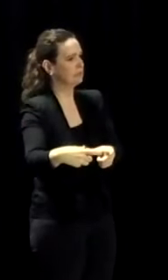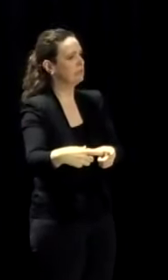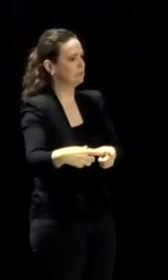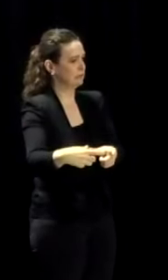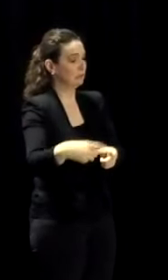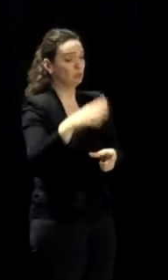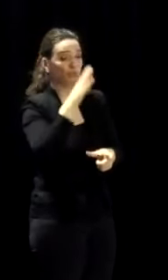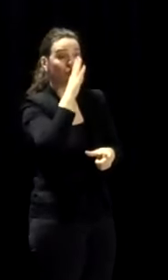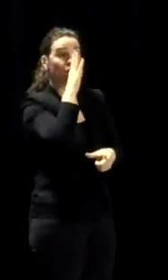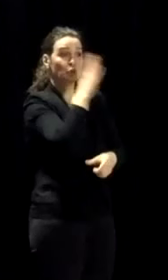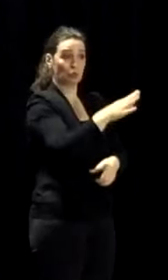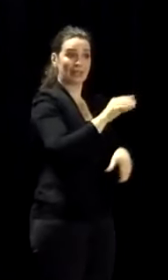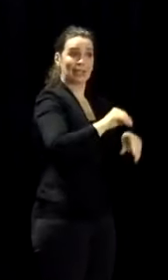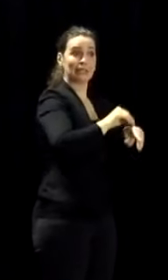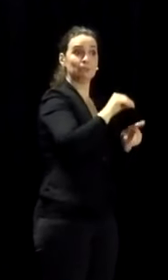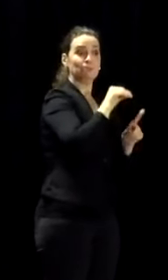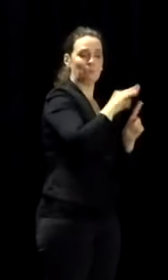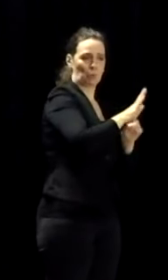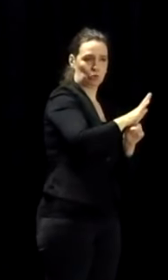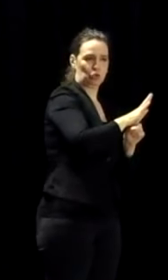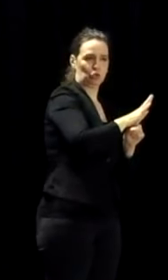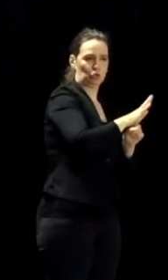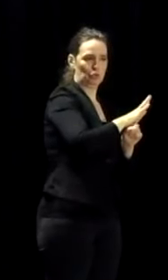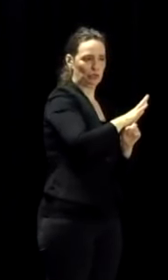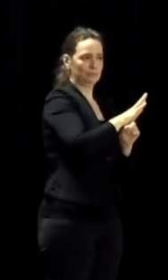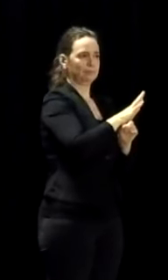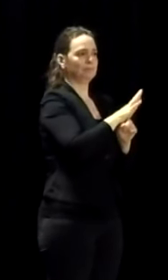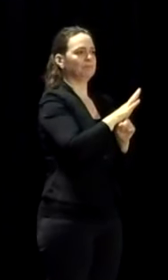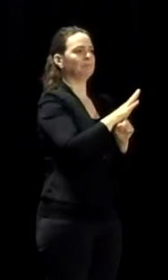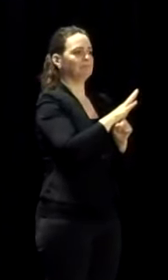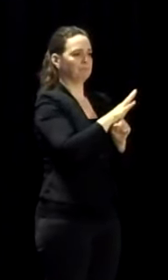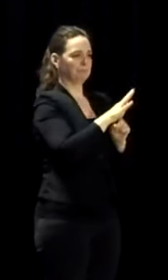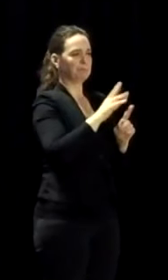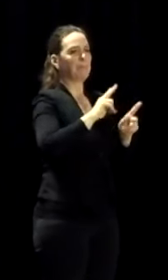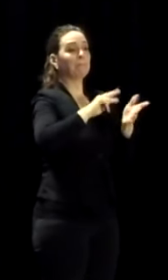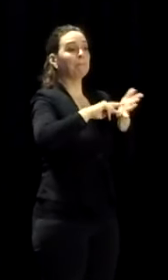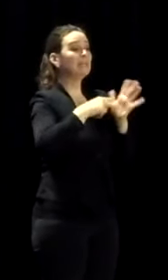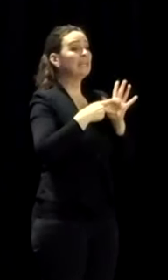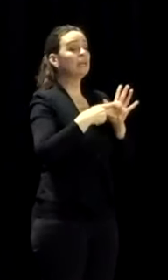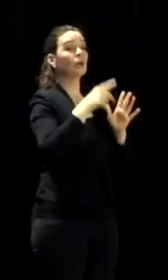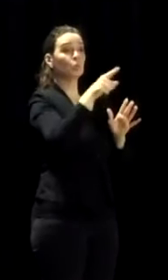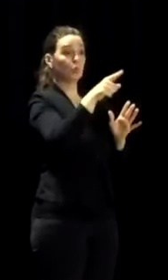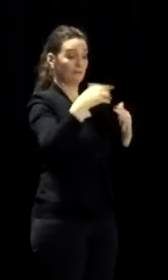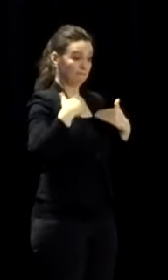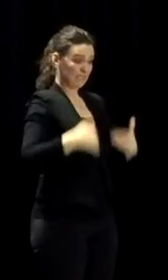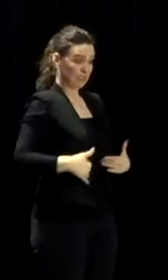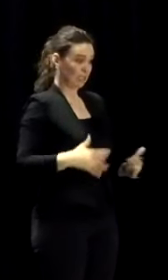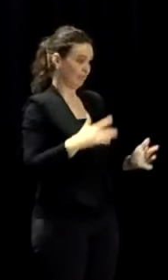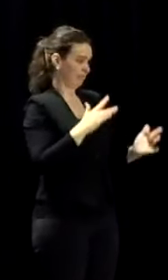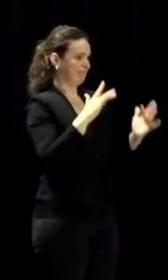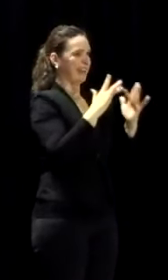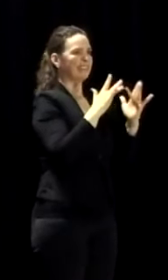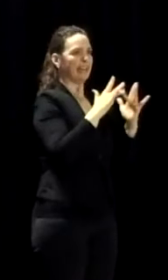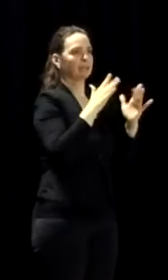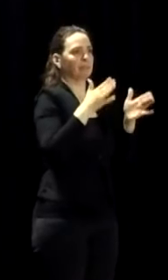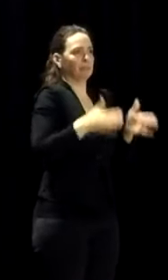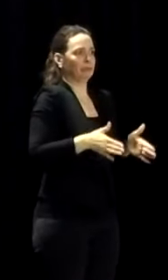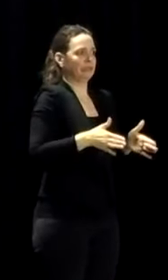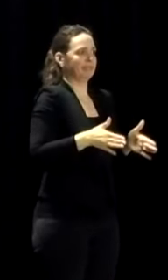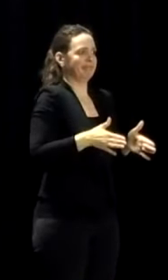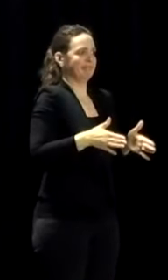exposure, sharing a home, an office, or direct physical contact, and then that of just being in a building or being